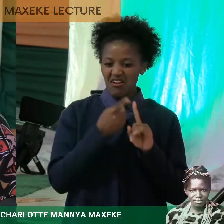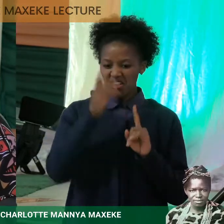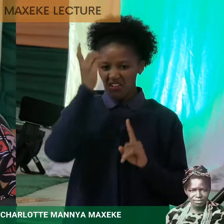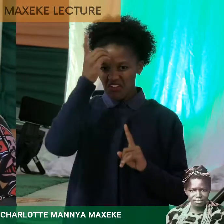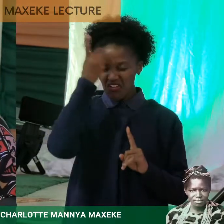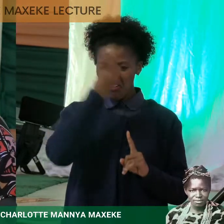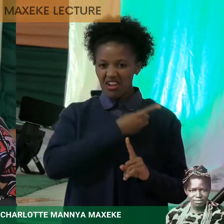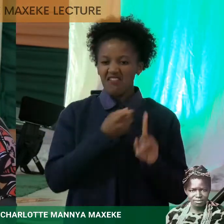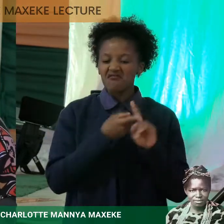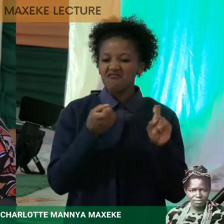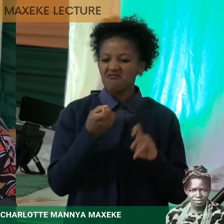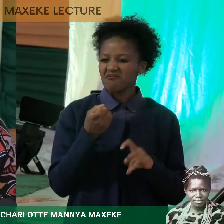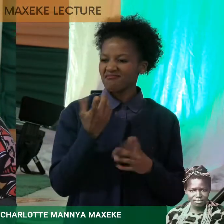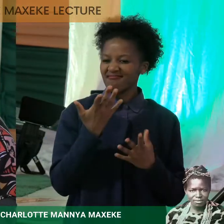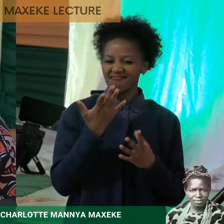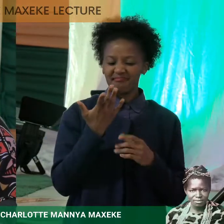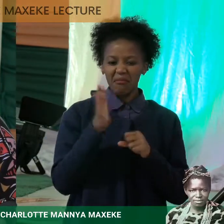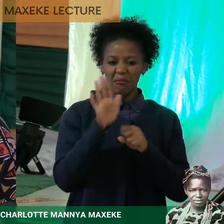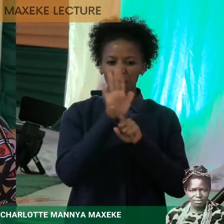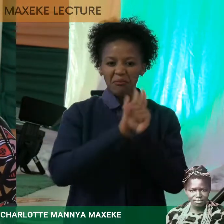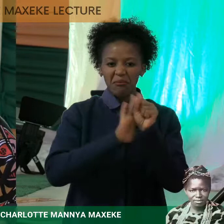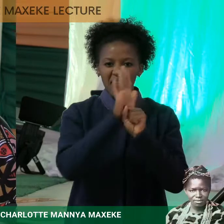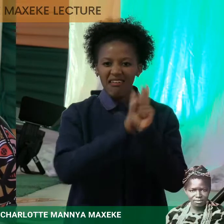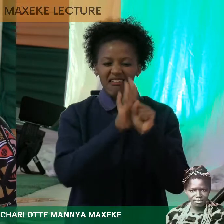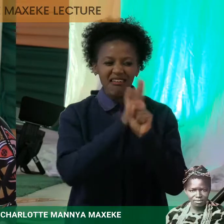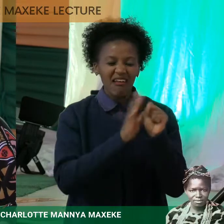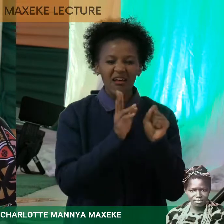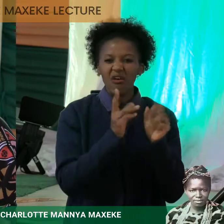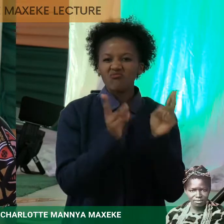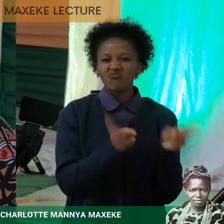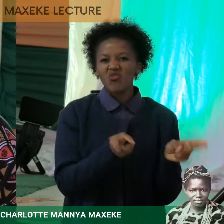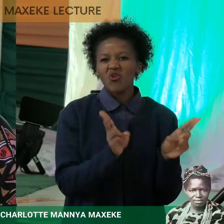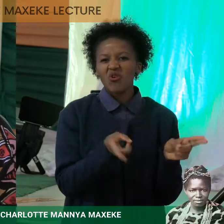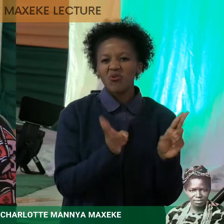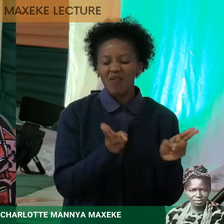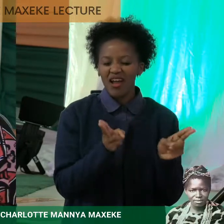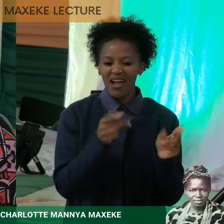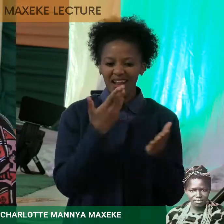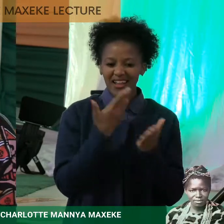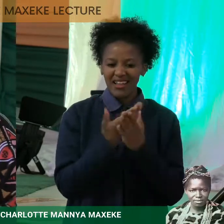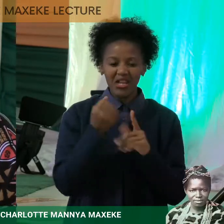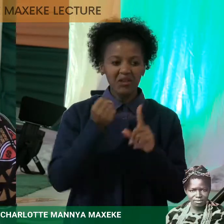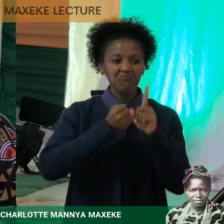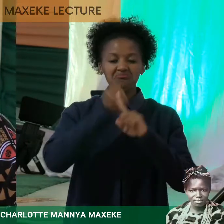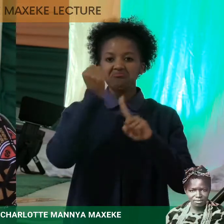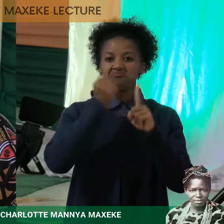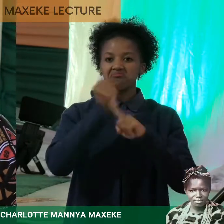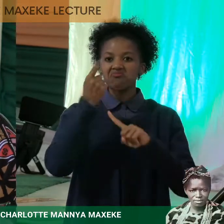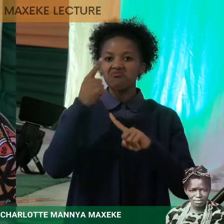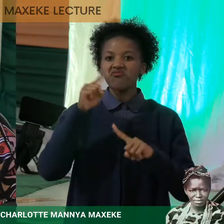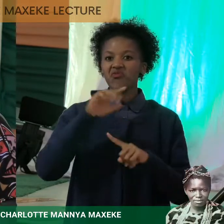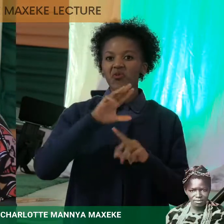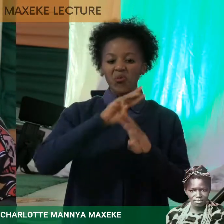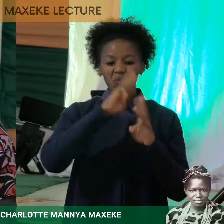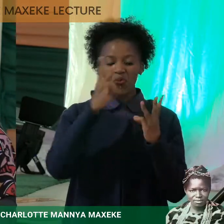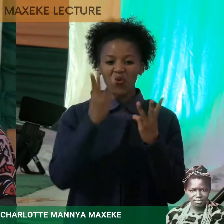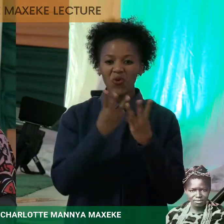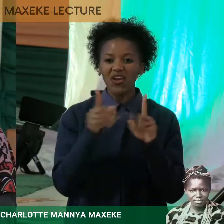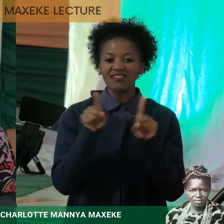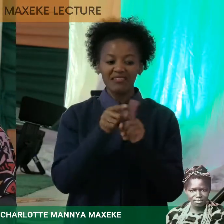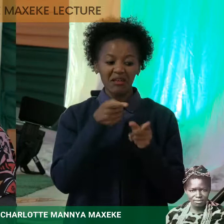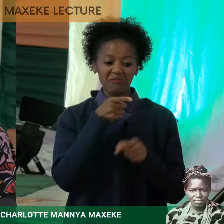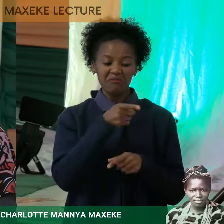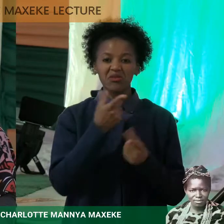would go on to conquer the world in the way this heroine did. Now, having